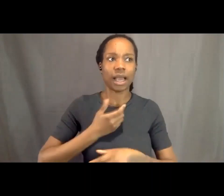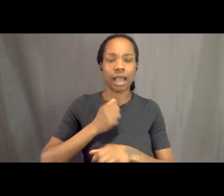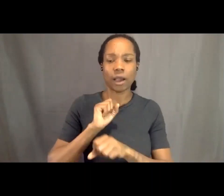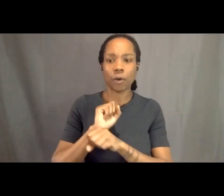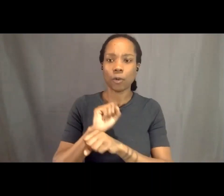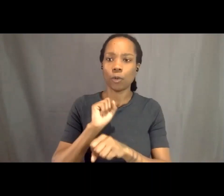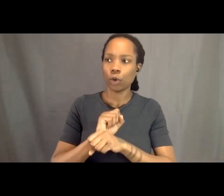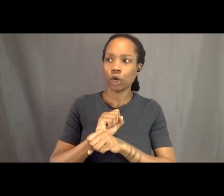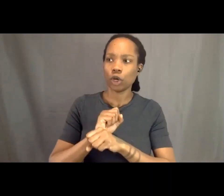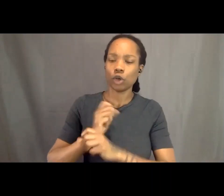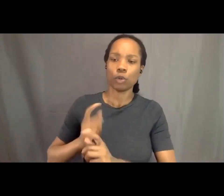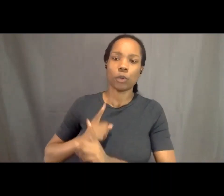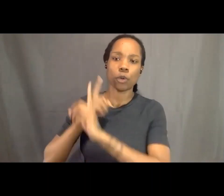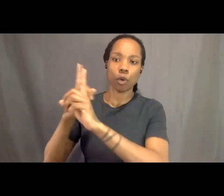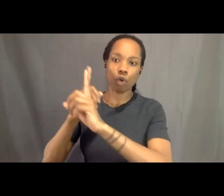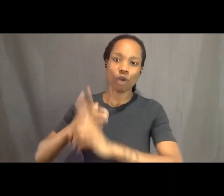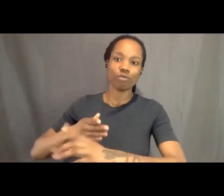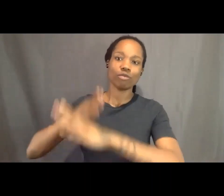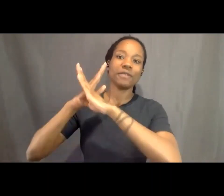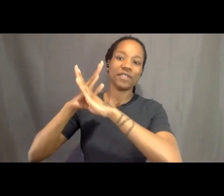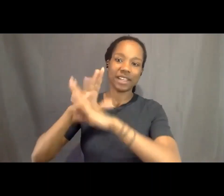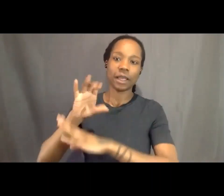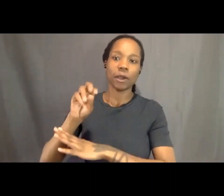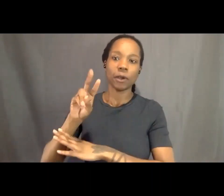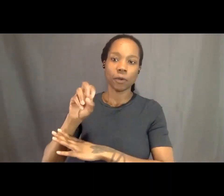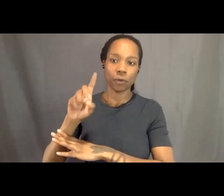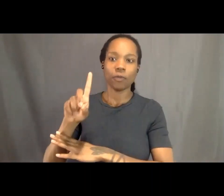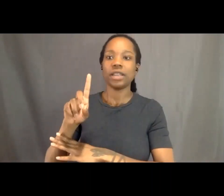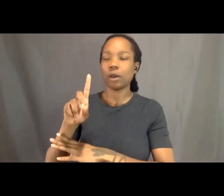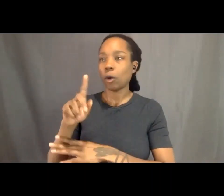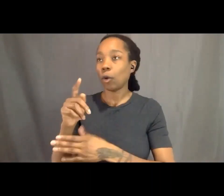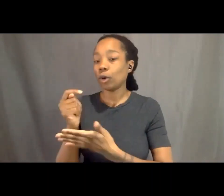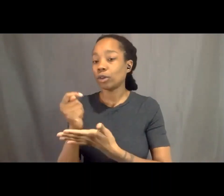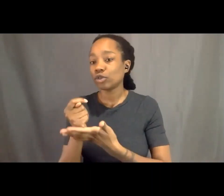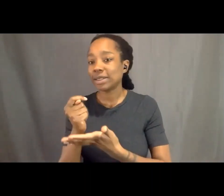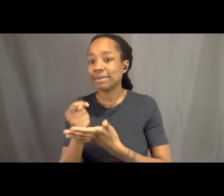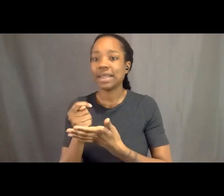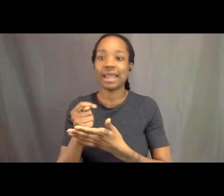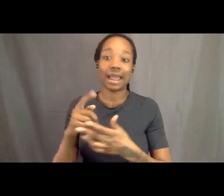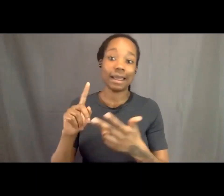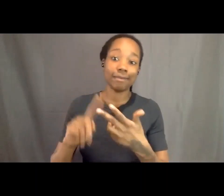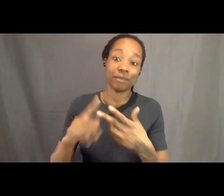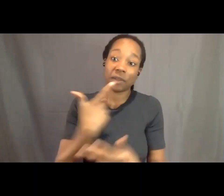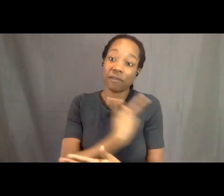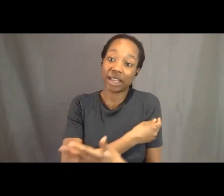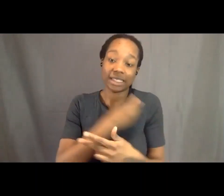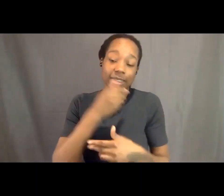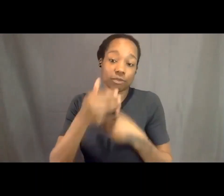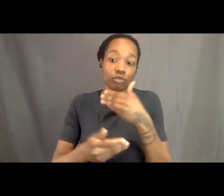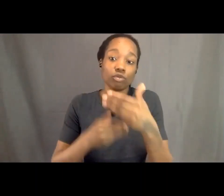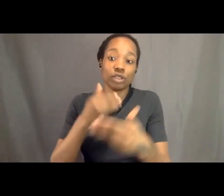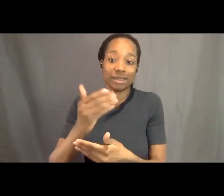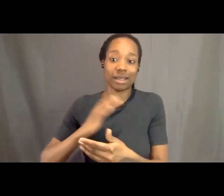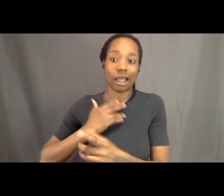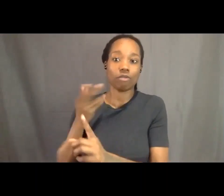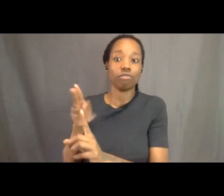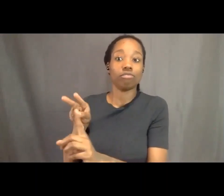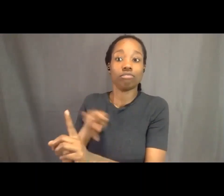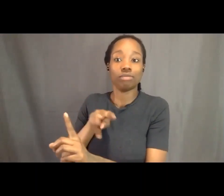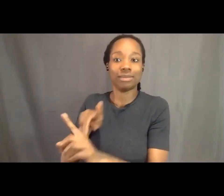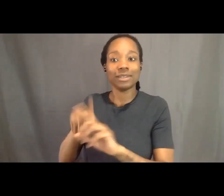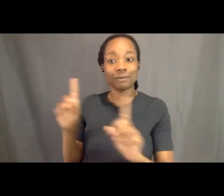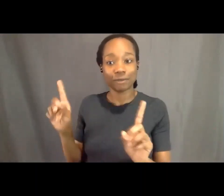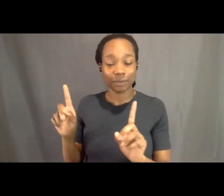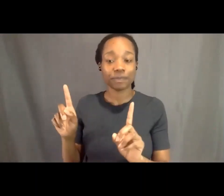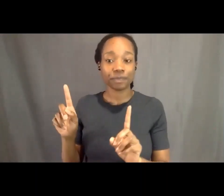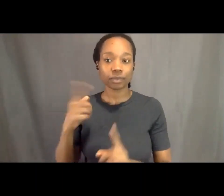preventing COVID, or treating, or even in the vaccination process. And so we know that